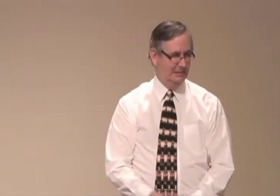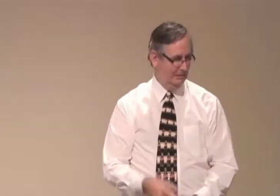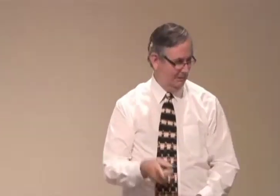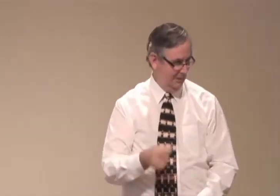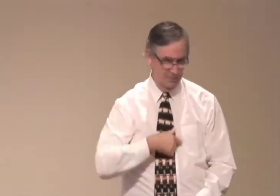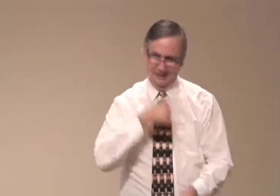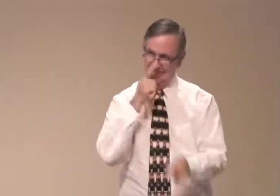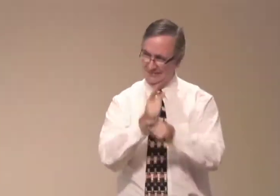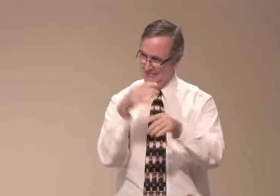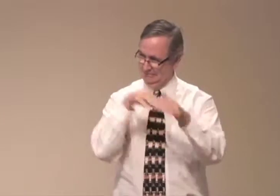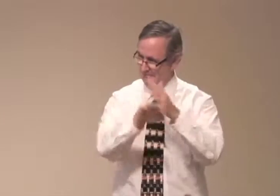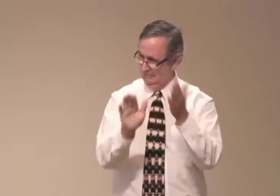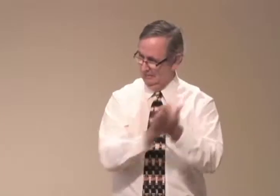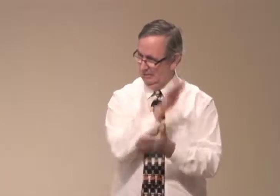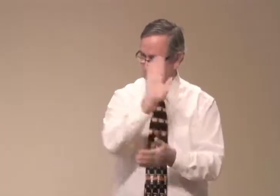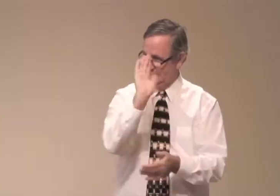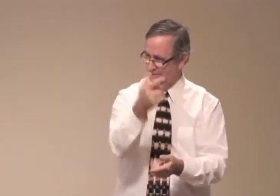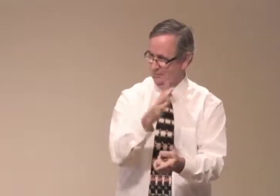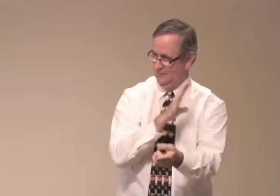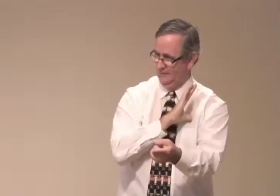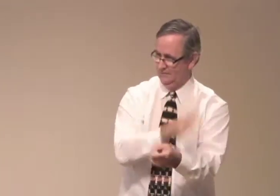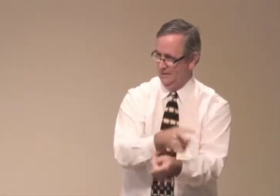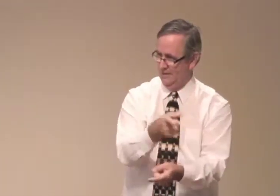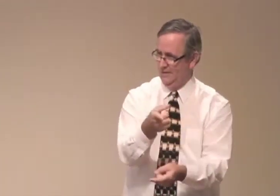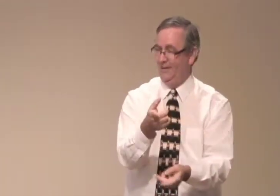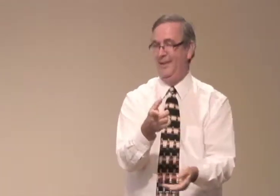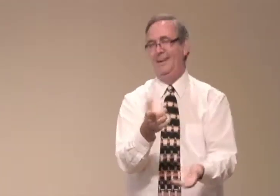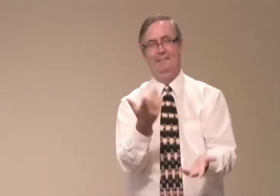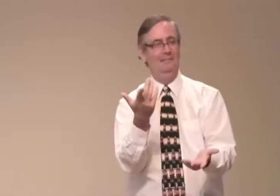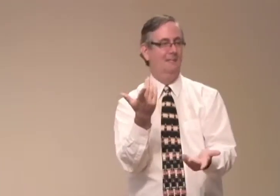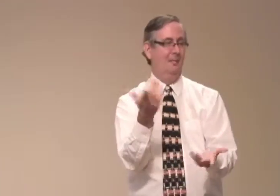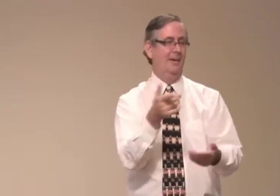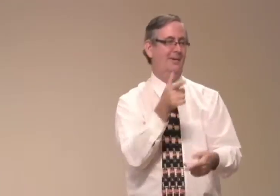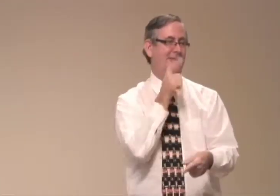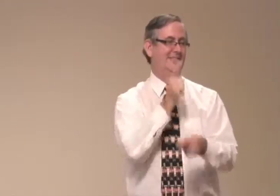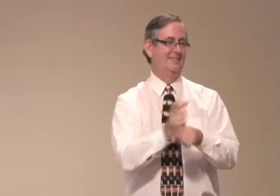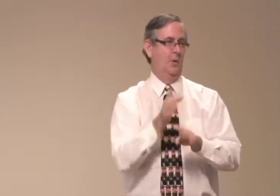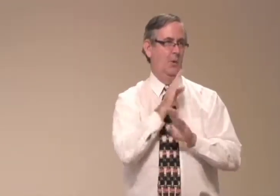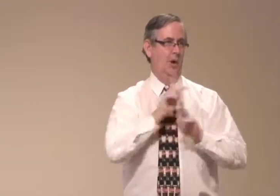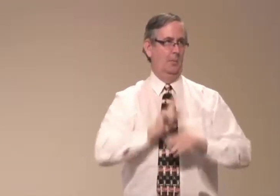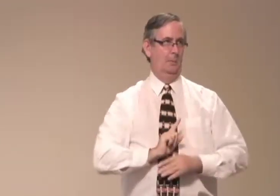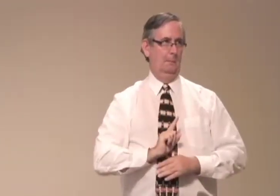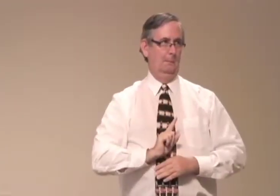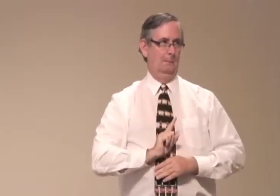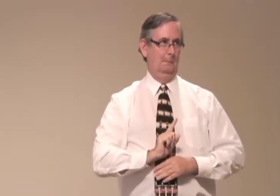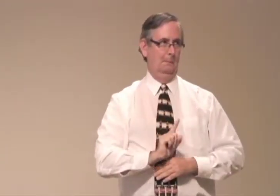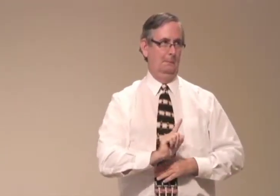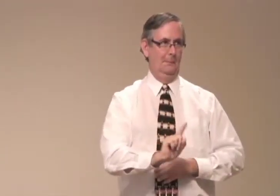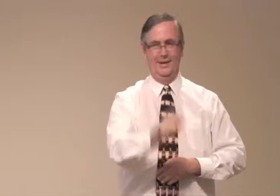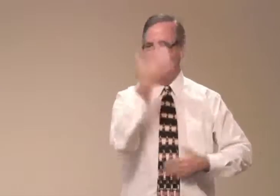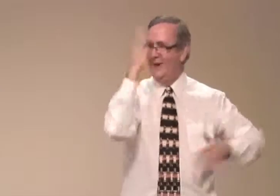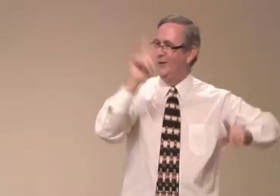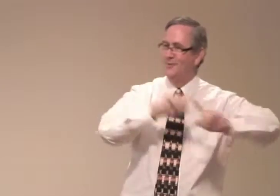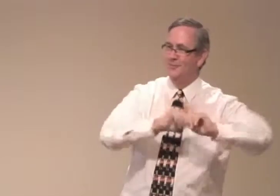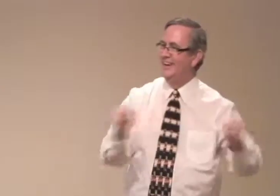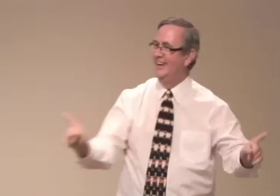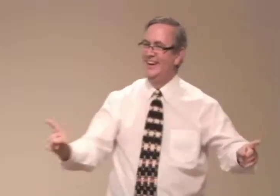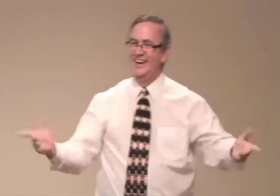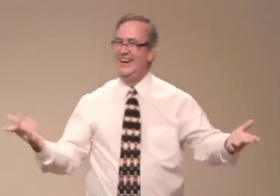It was rough. My sister didn't seem to have any problem when she went to college. She's no quiet and shy. I don't know.